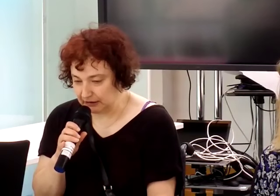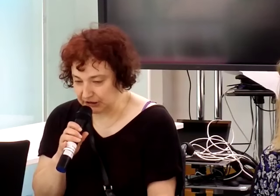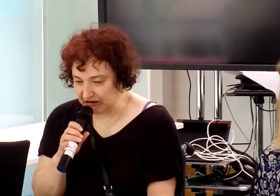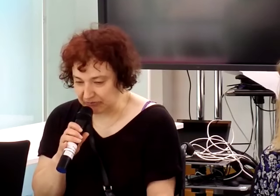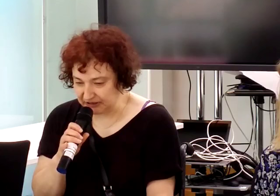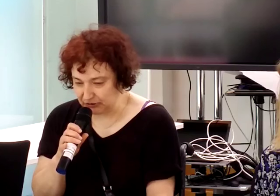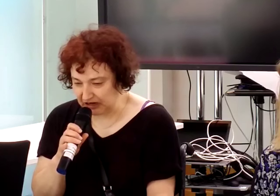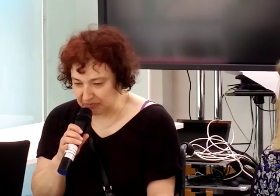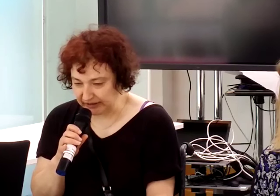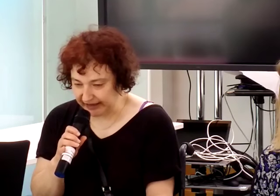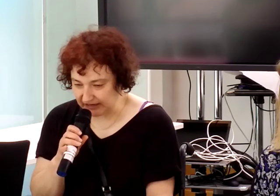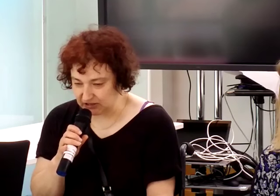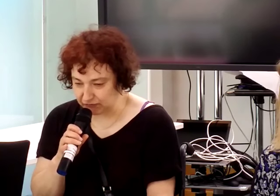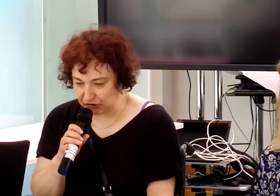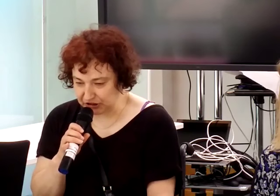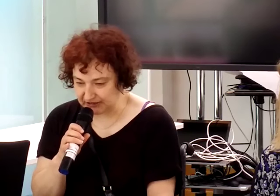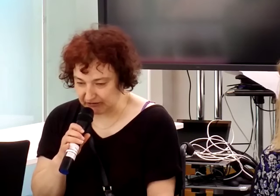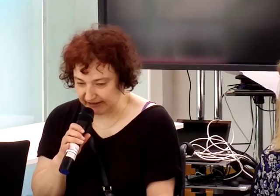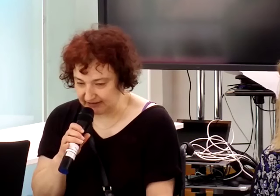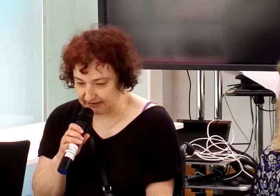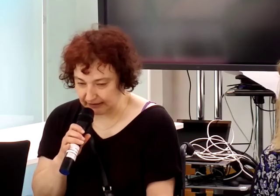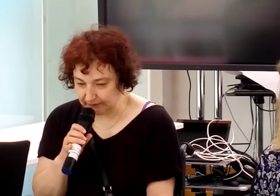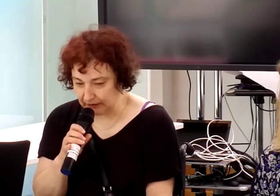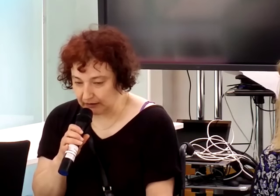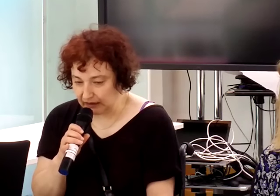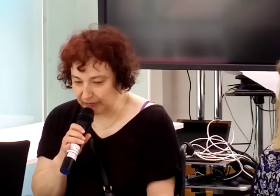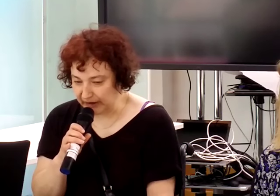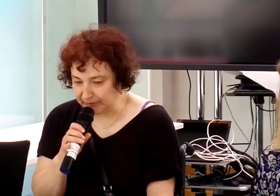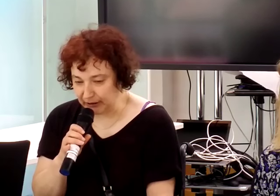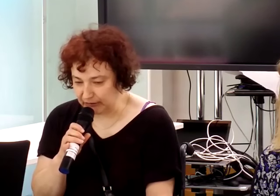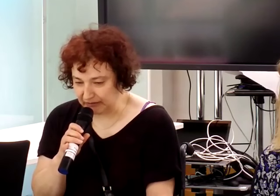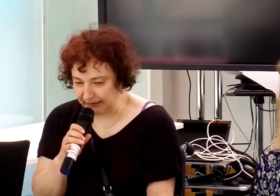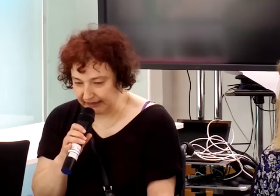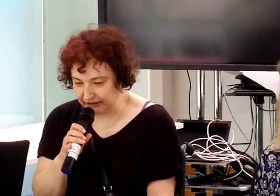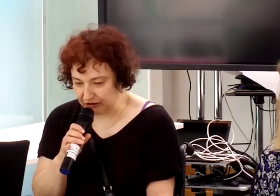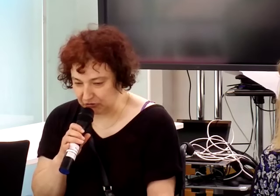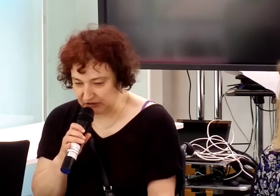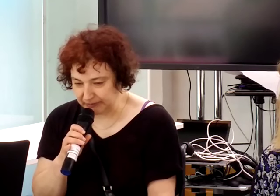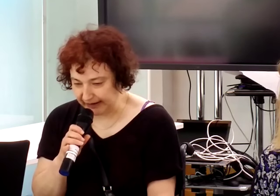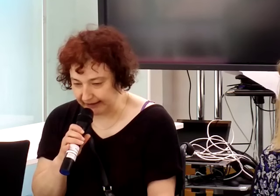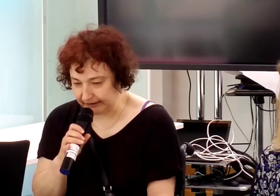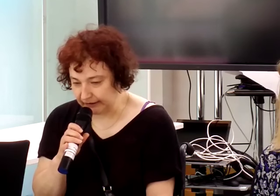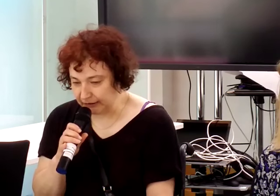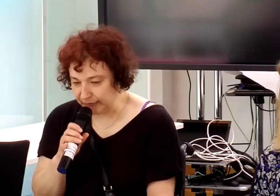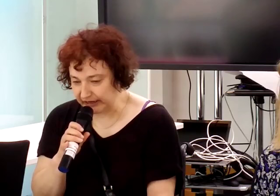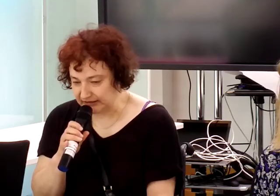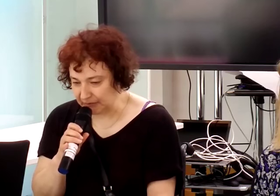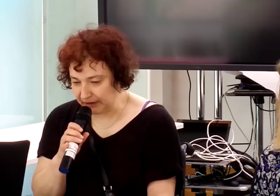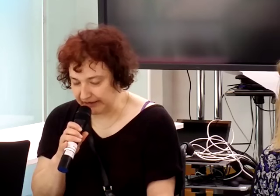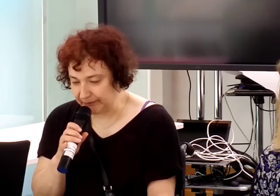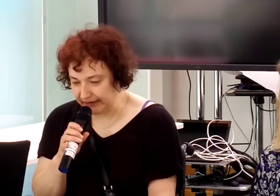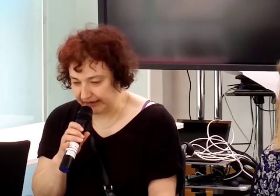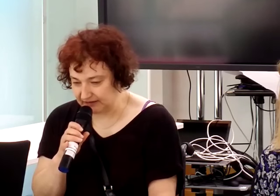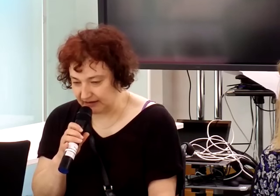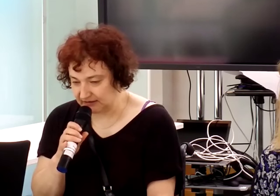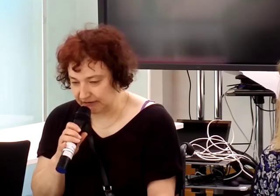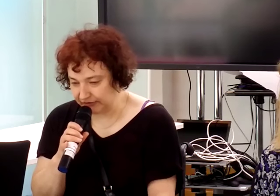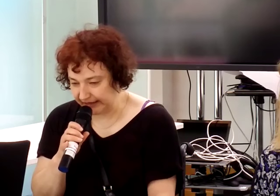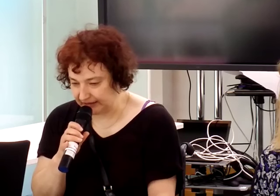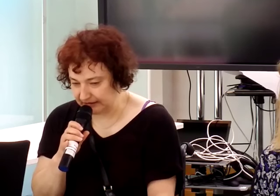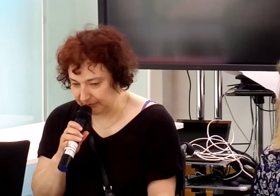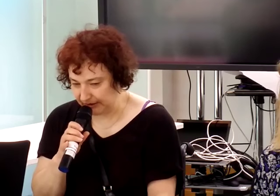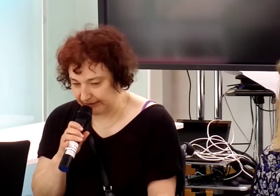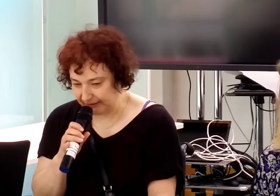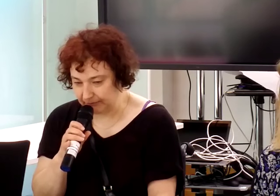Matter, Jeremy took up the case of Roger Sylvester, a bipolar man who was black, picked up by the police